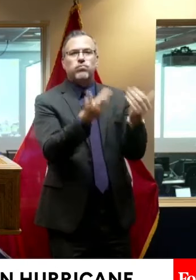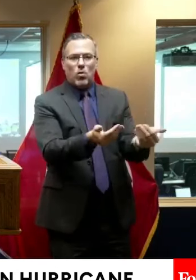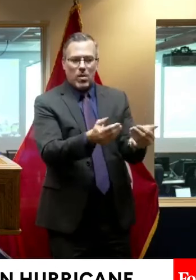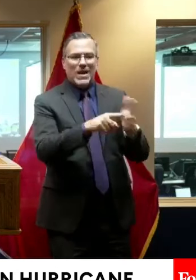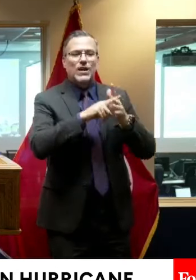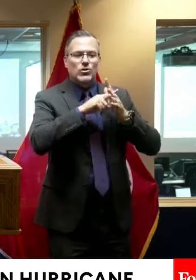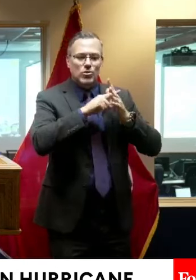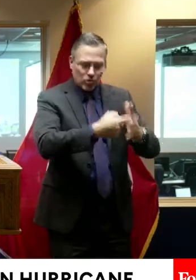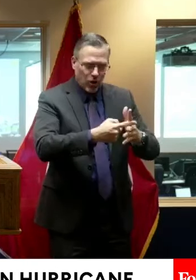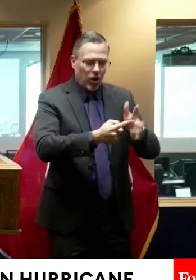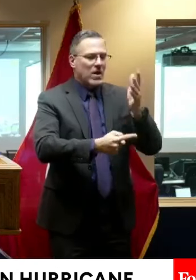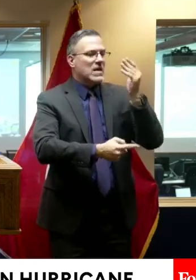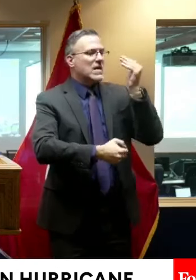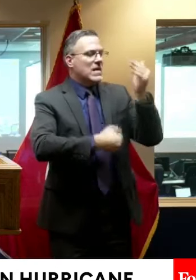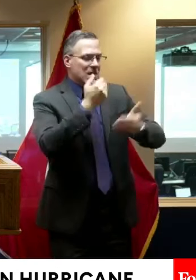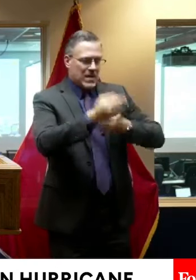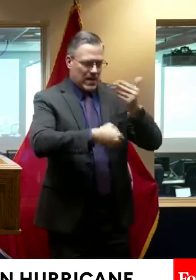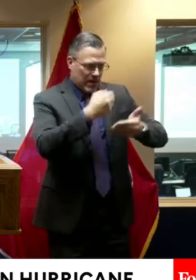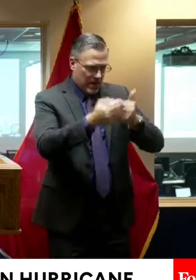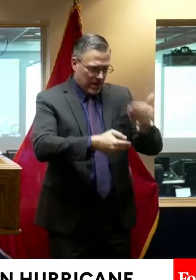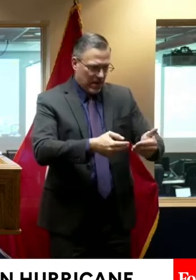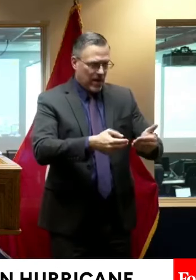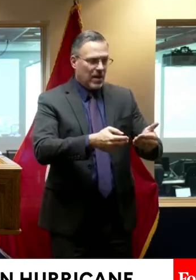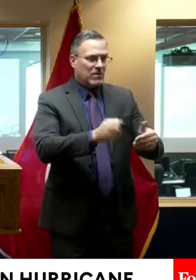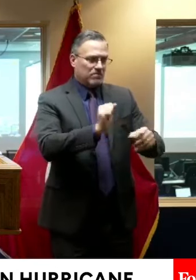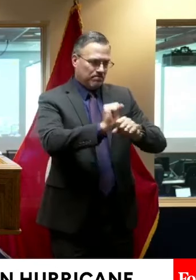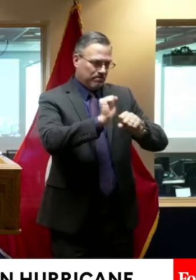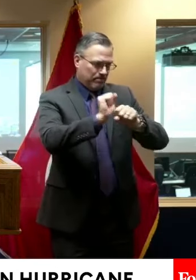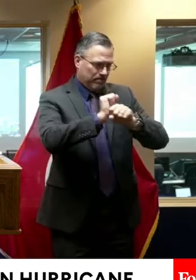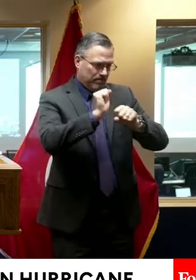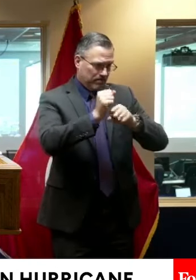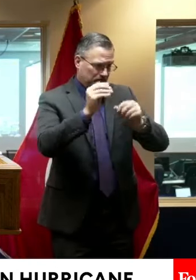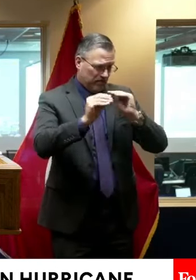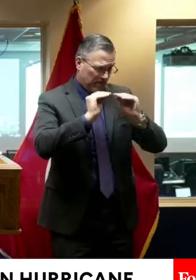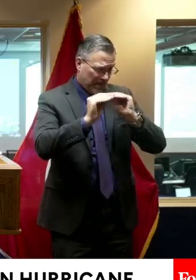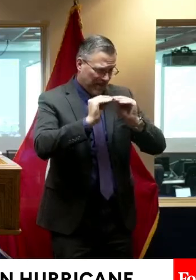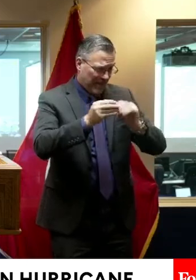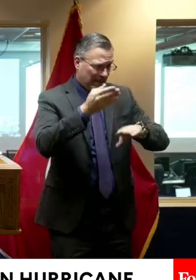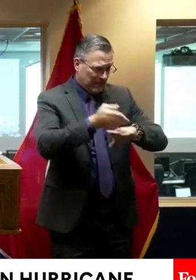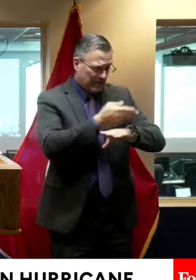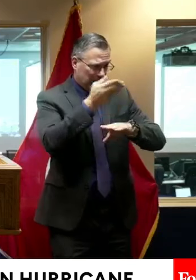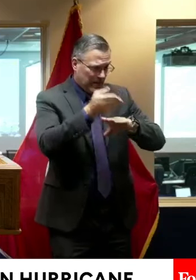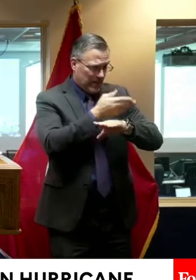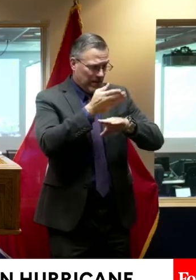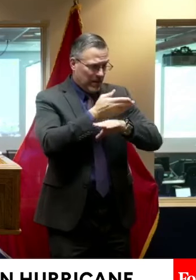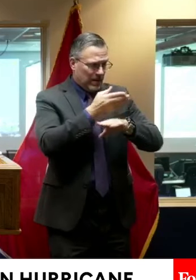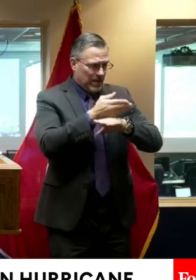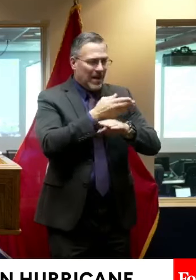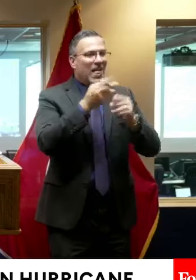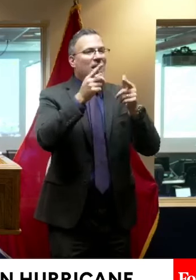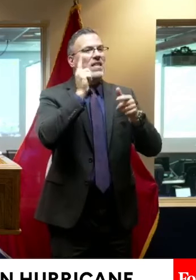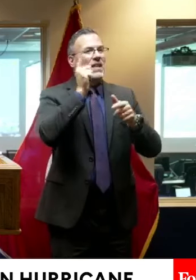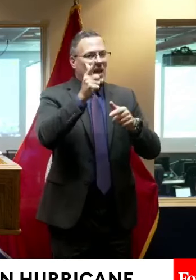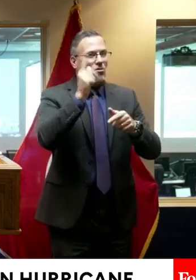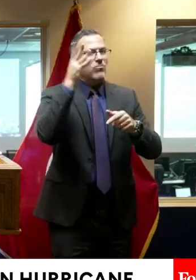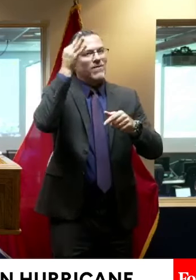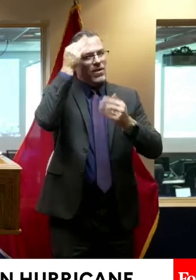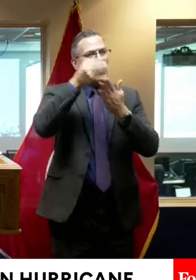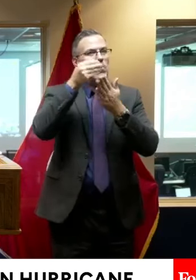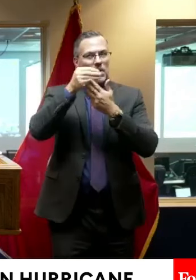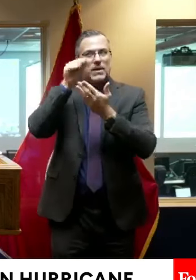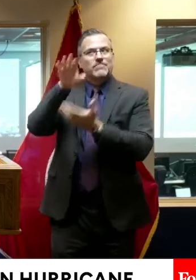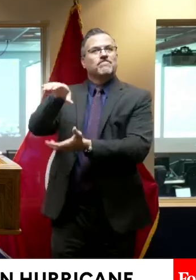place where the federal funding will begin to come in, and the work that they have put out to restore their communities